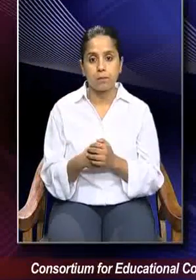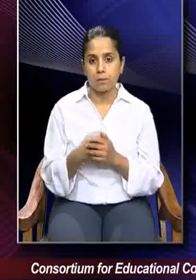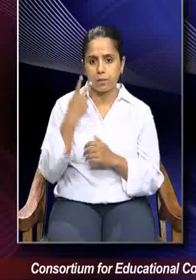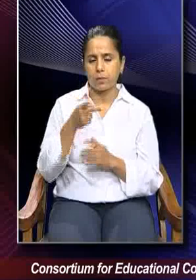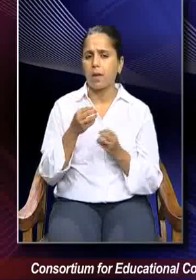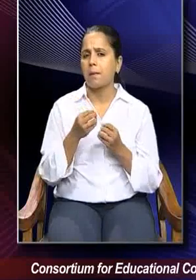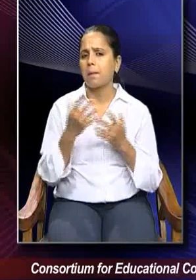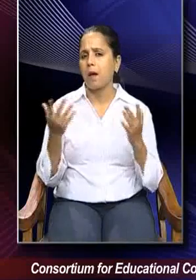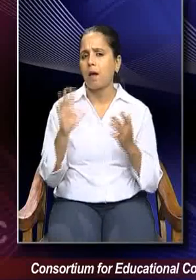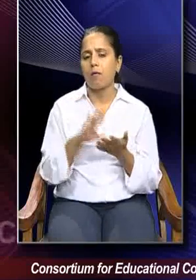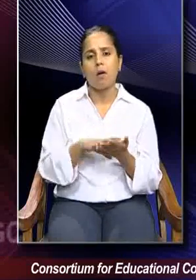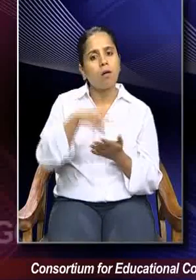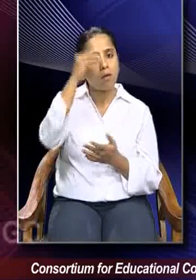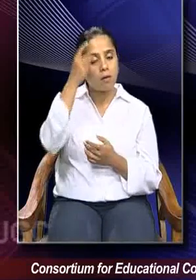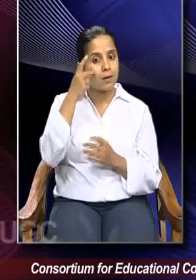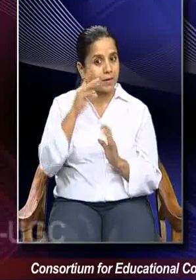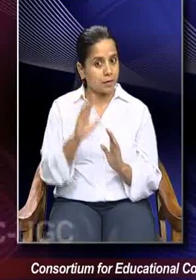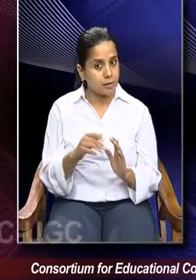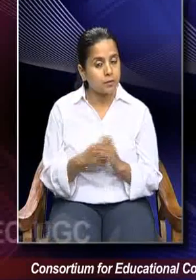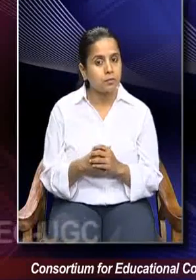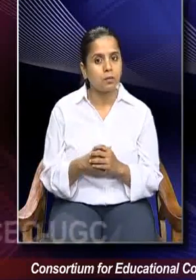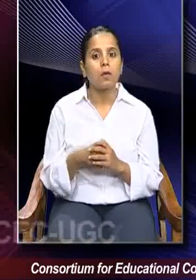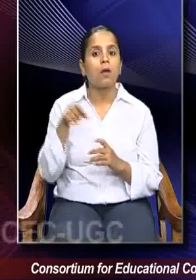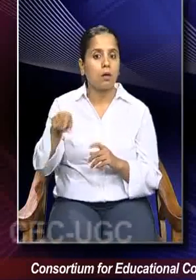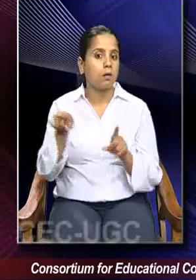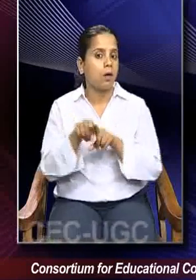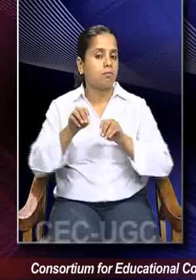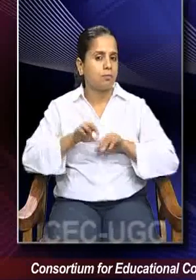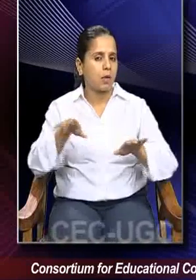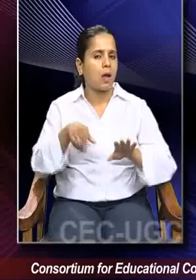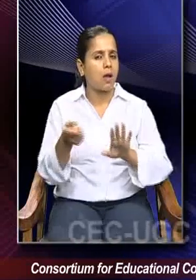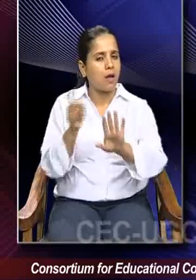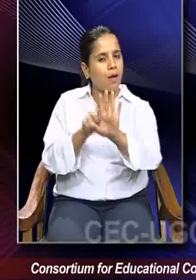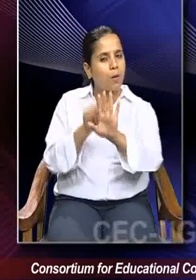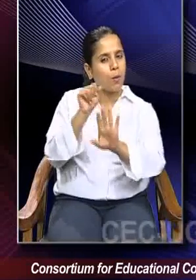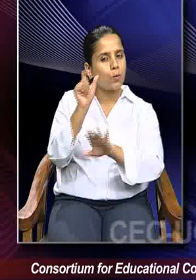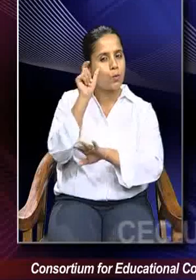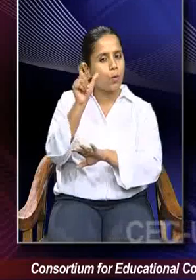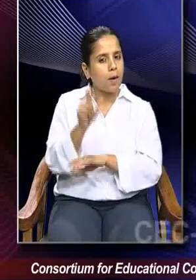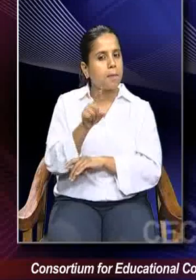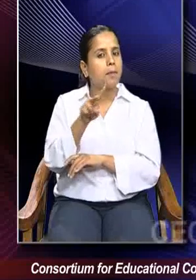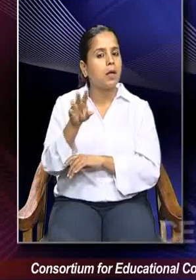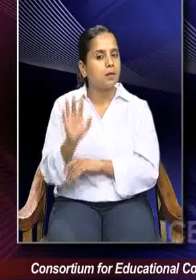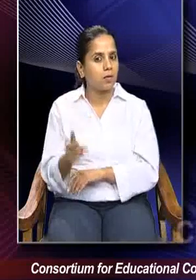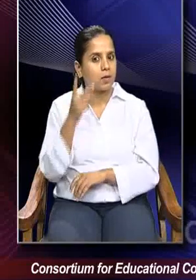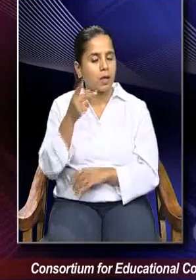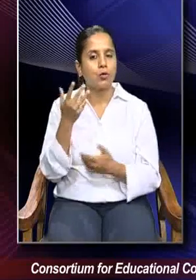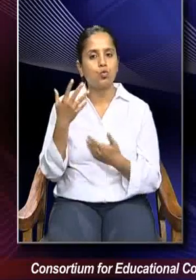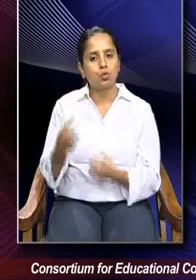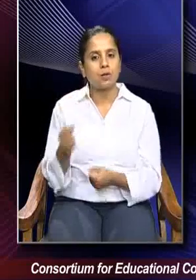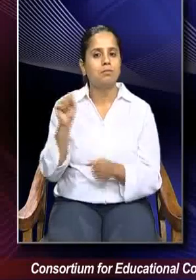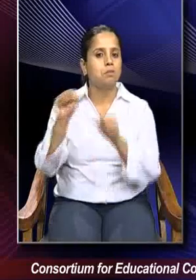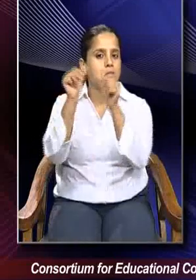much of learning and message hidden behind these words in the form of a trusteeship